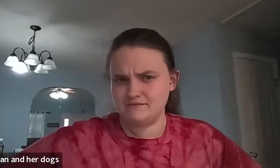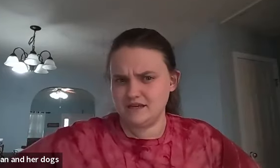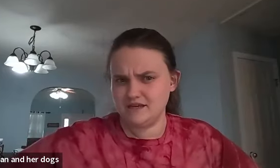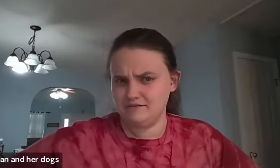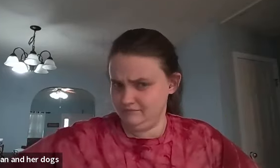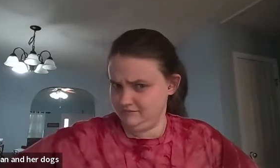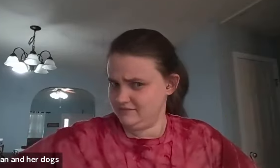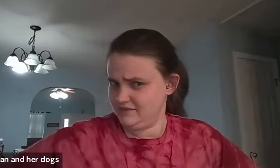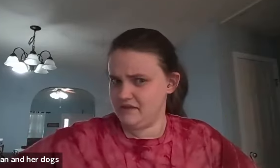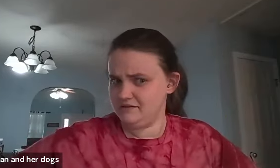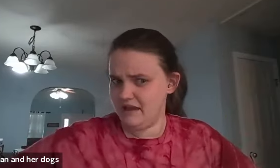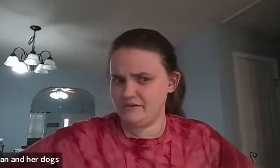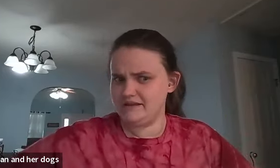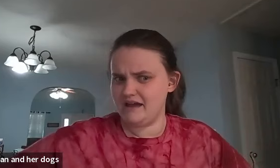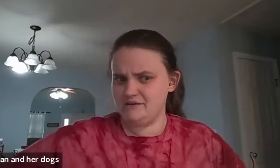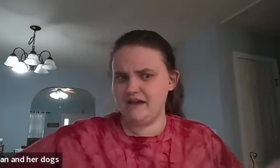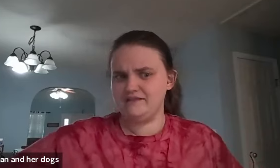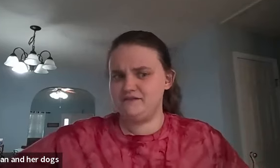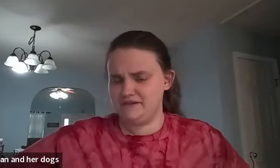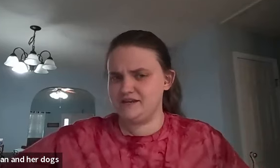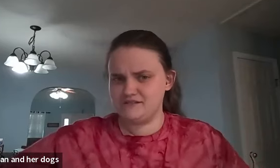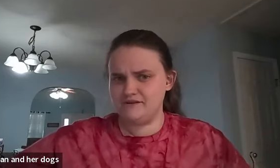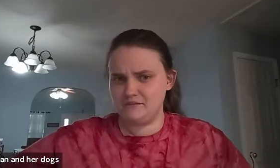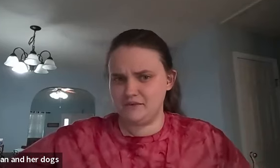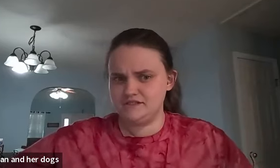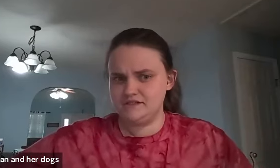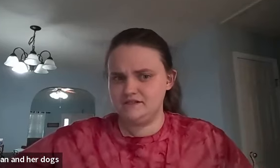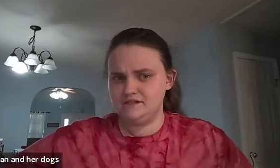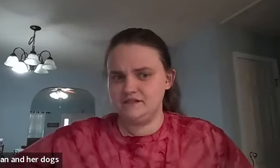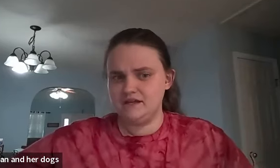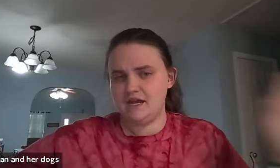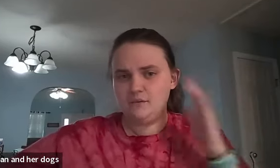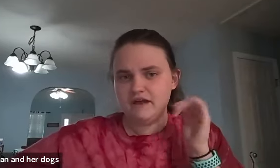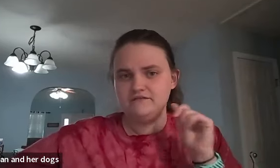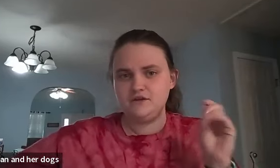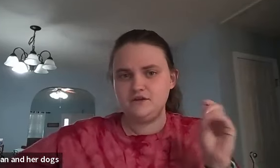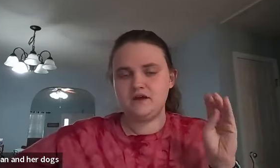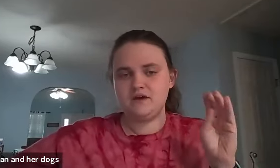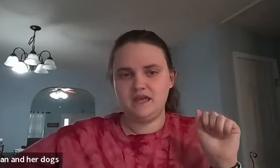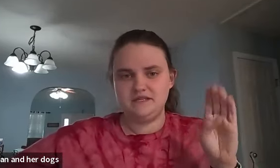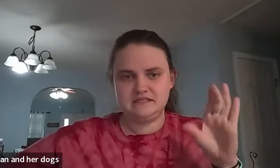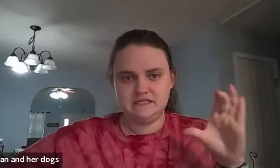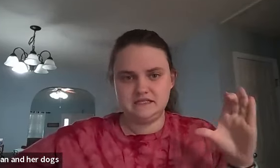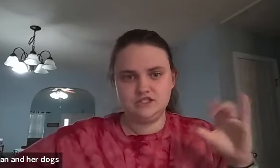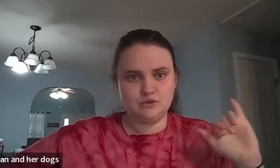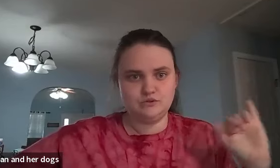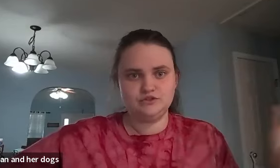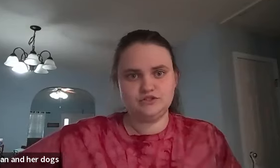Miss Katie. I think, haven't we? I think we've had a few videos of numbers. I know we've had a few with the ABCs too. So